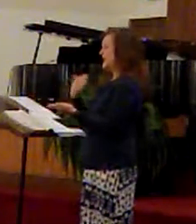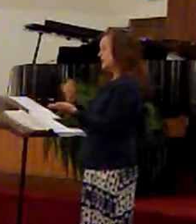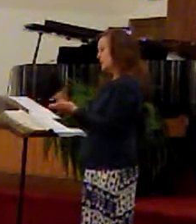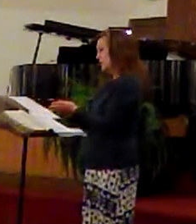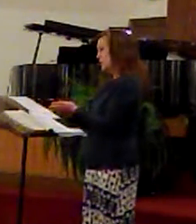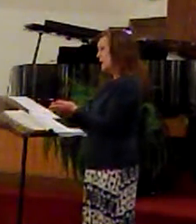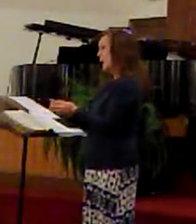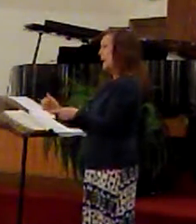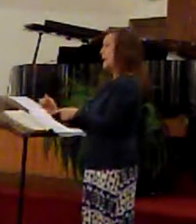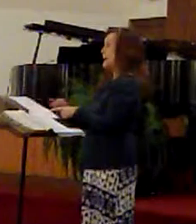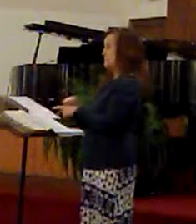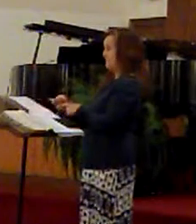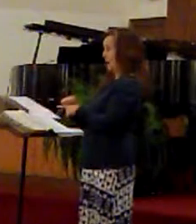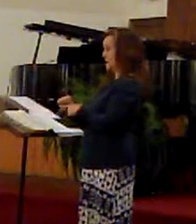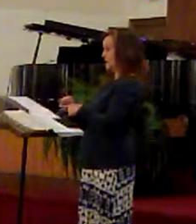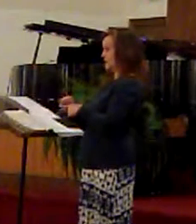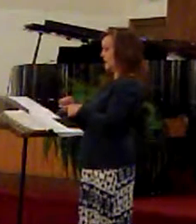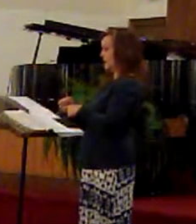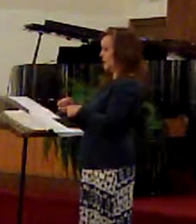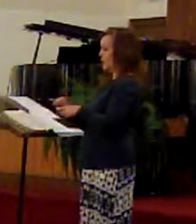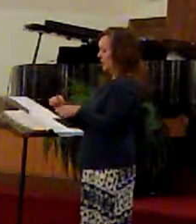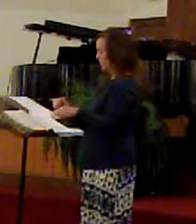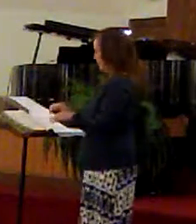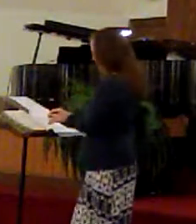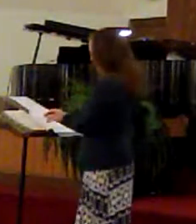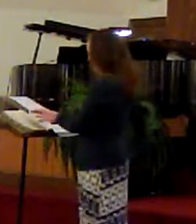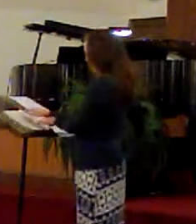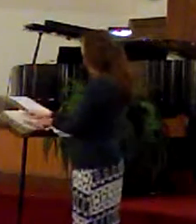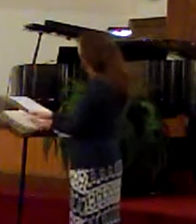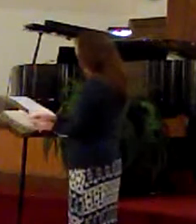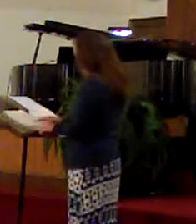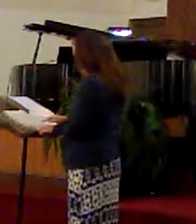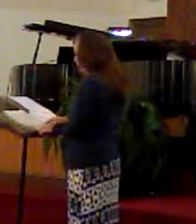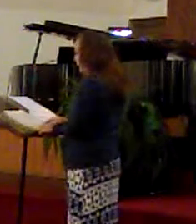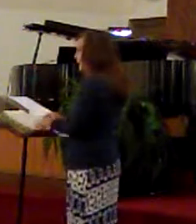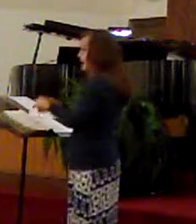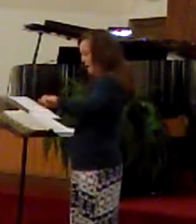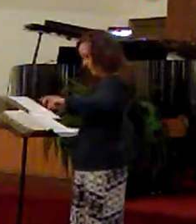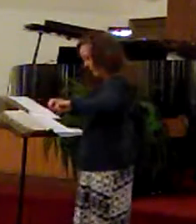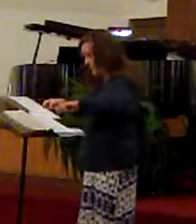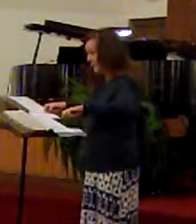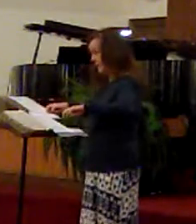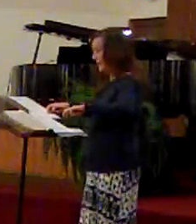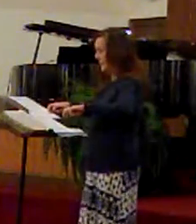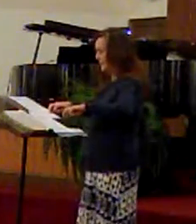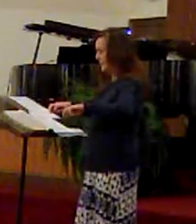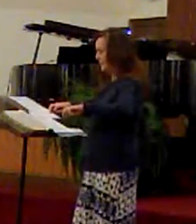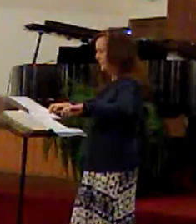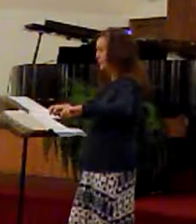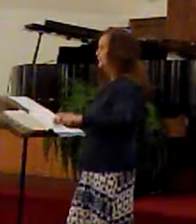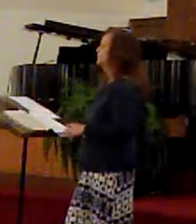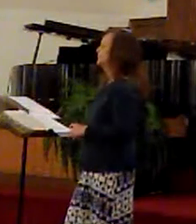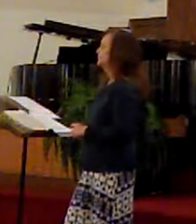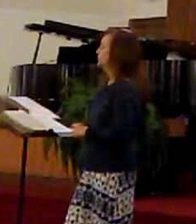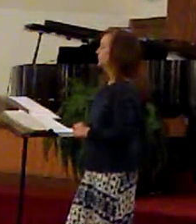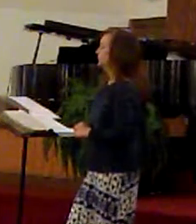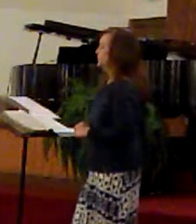and study the Bible so that we can live what we say is our final authority. We talked about that a little bit last